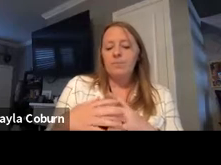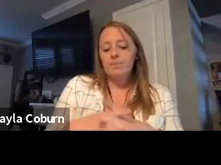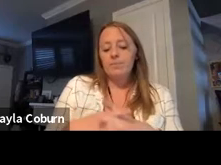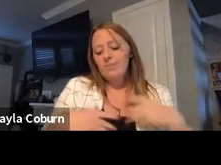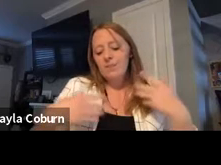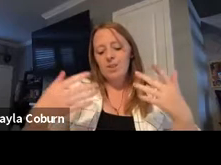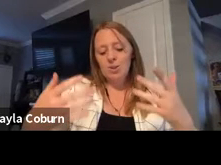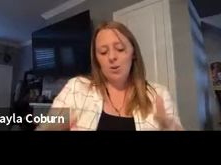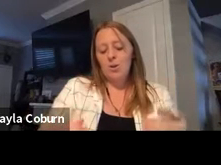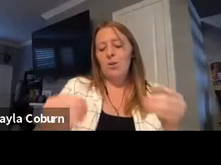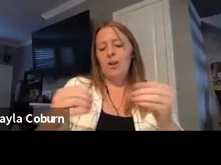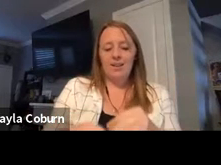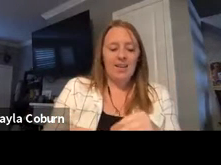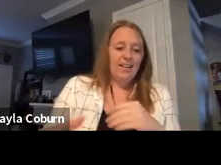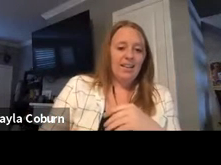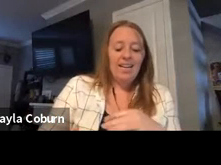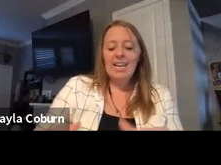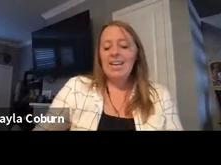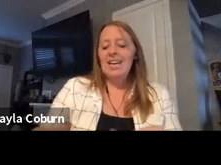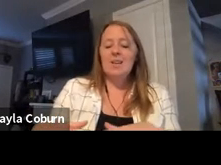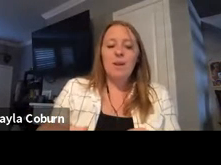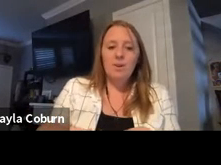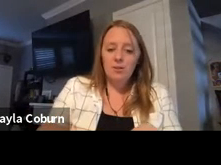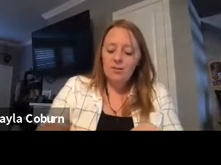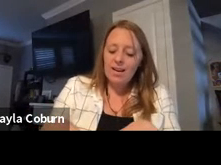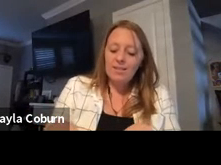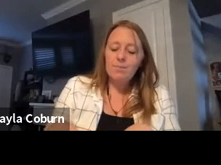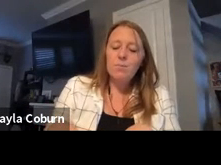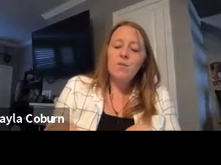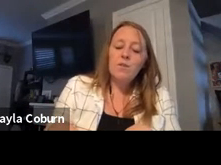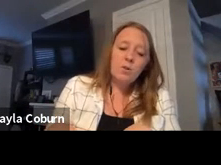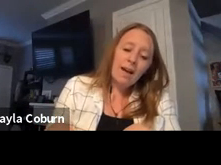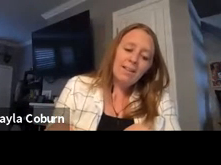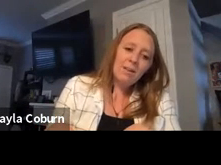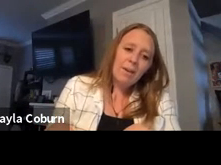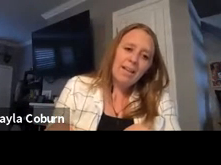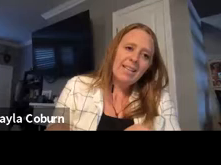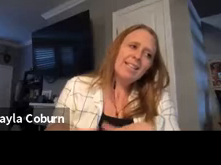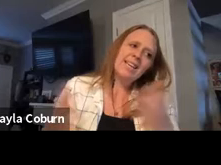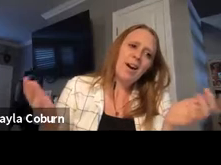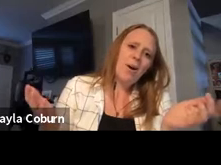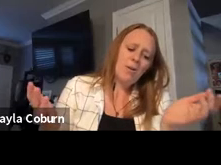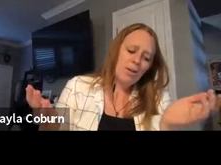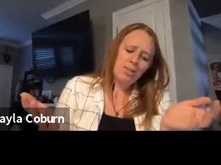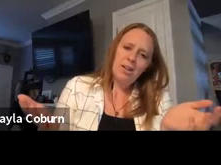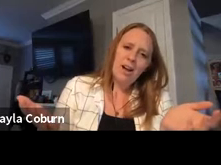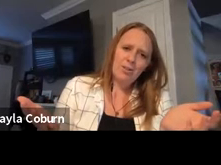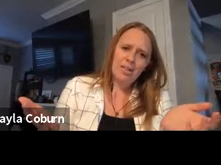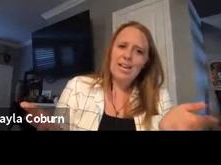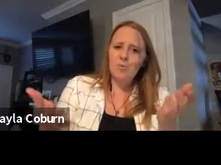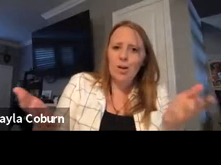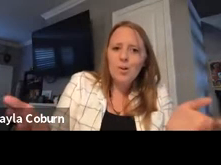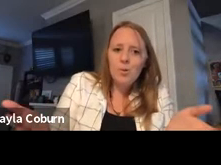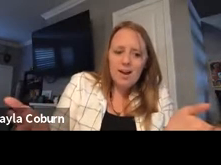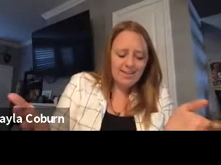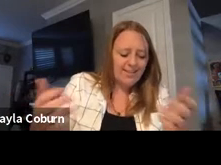Um, so they're eating, and then maybe you kind of move the food back a little bit, and then say, "Oh, are you still hungry?